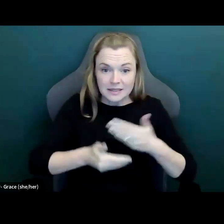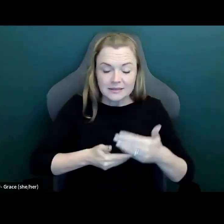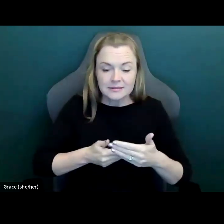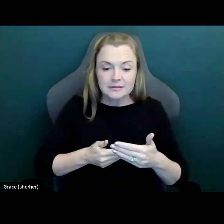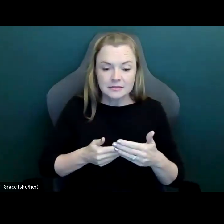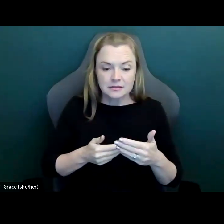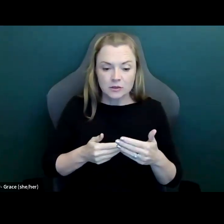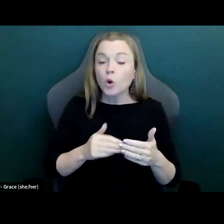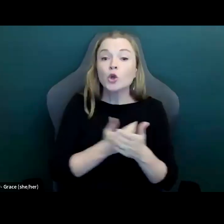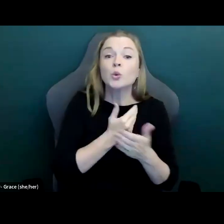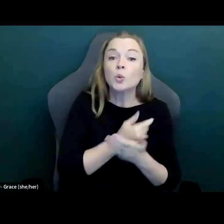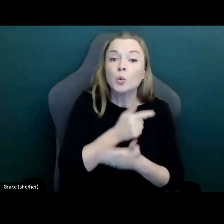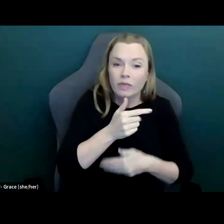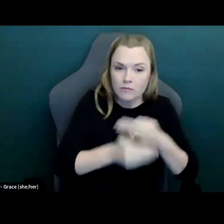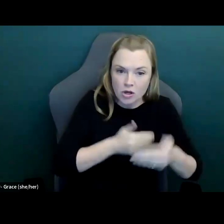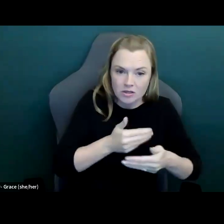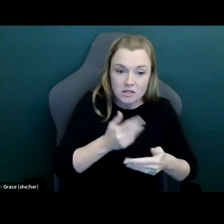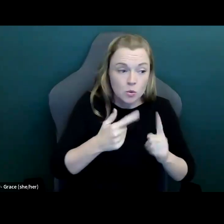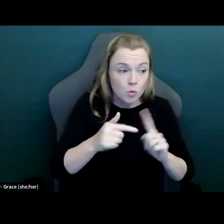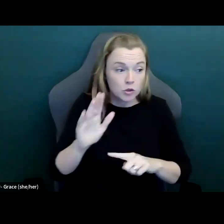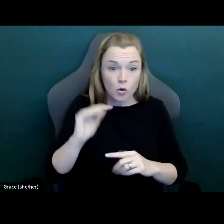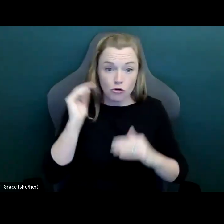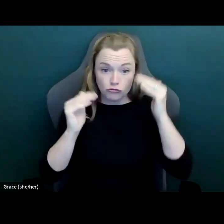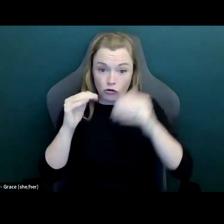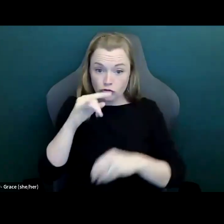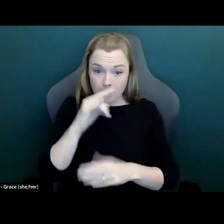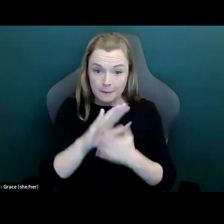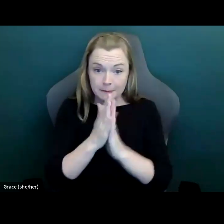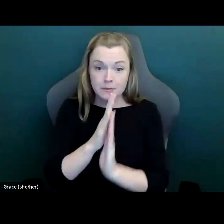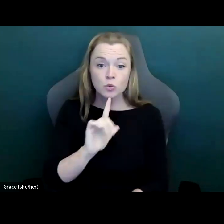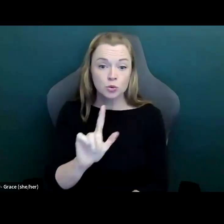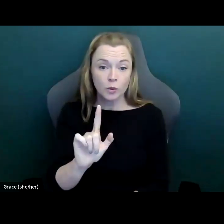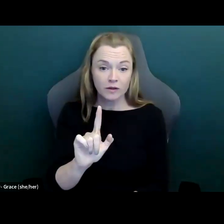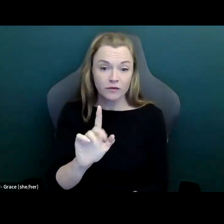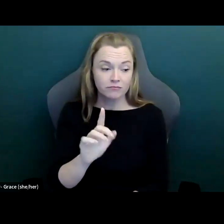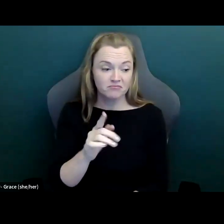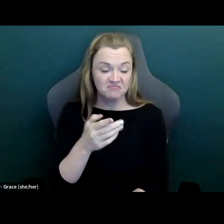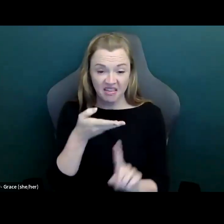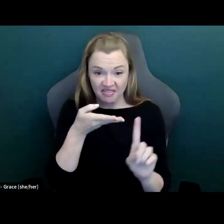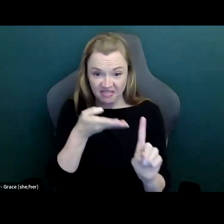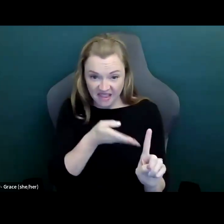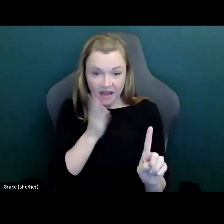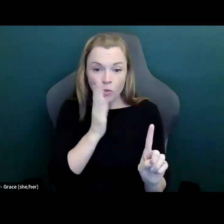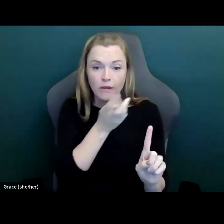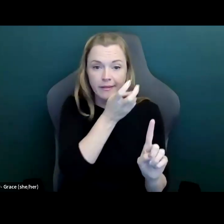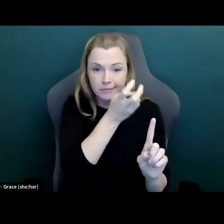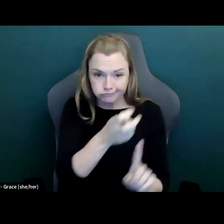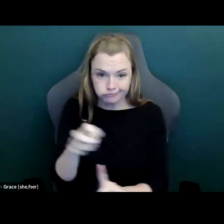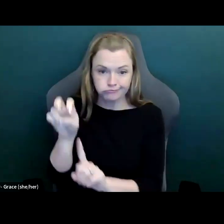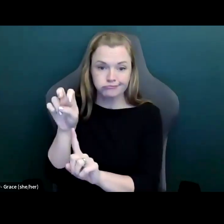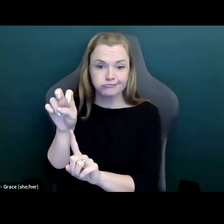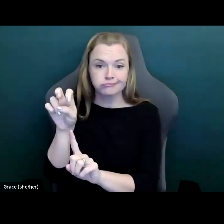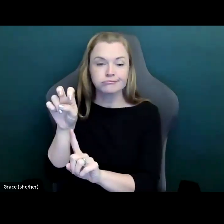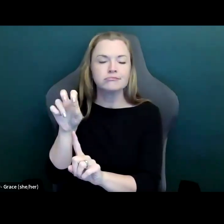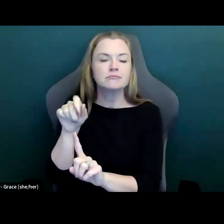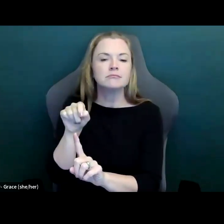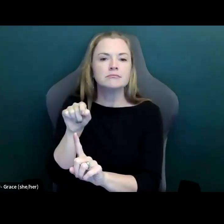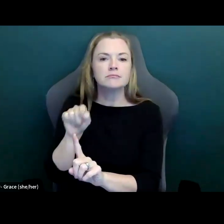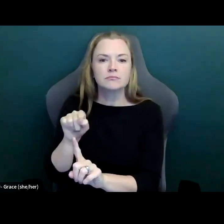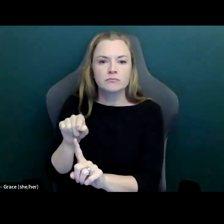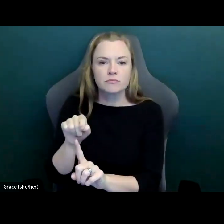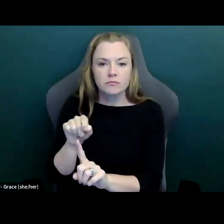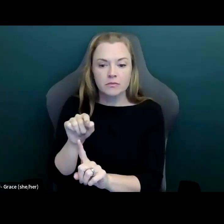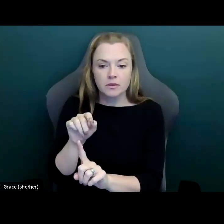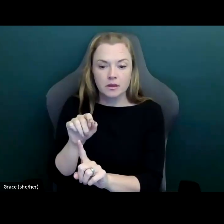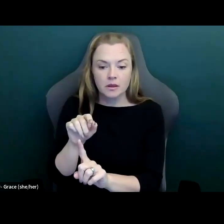your adult child turns 21, he or she will transition. And at that time,